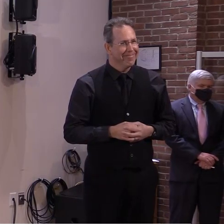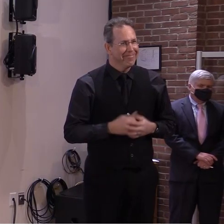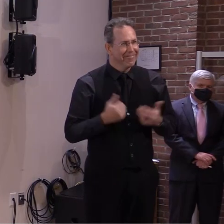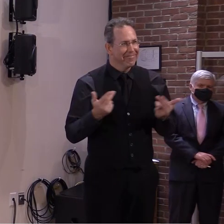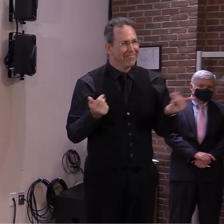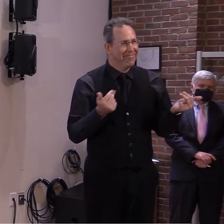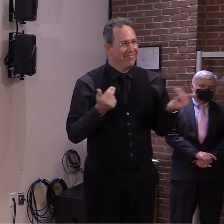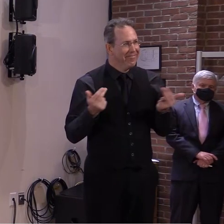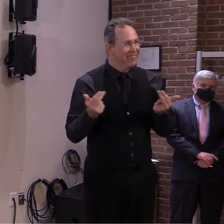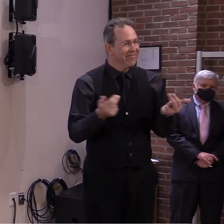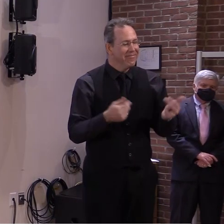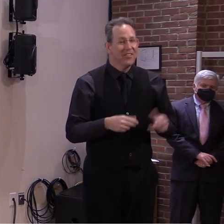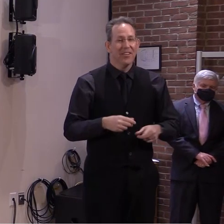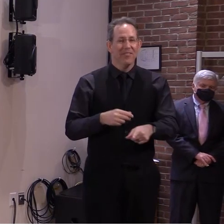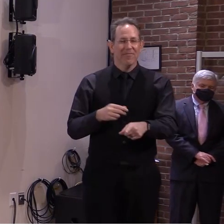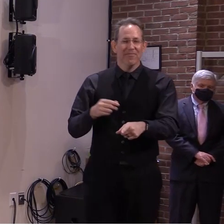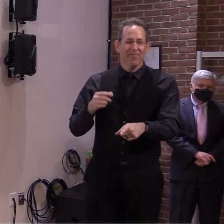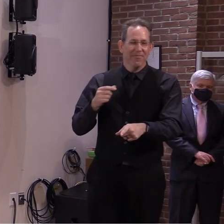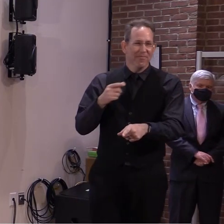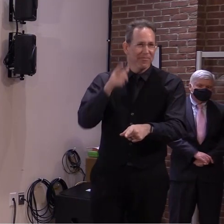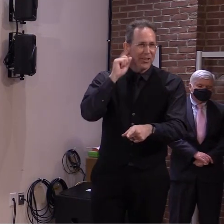Thank you, Rebecca. Good afternoon, Governor.